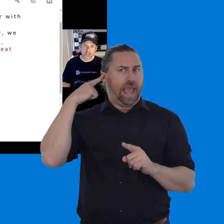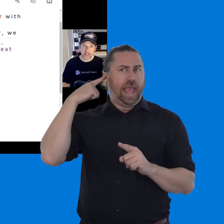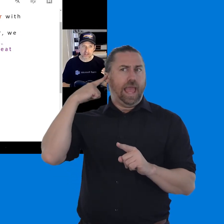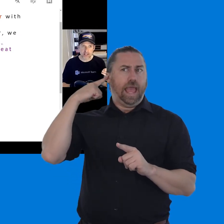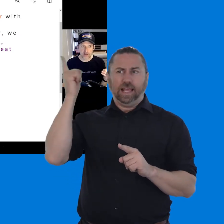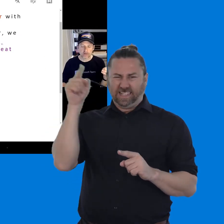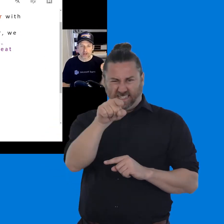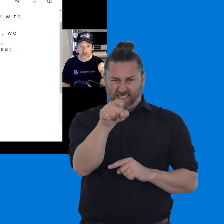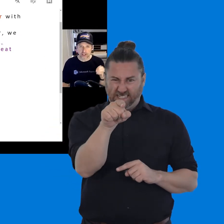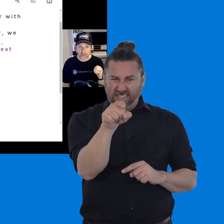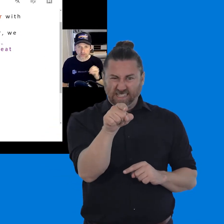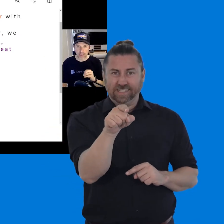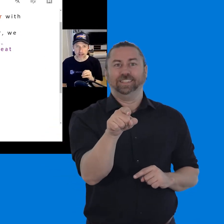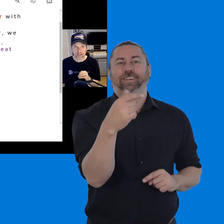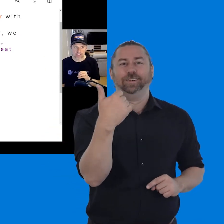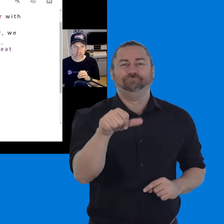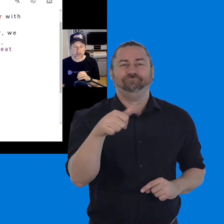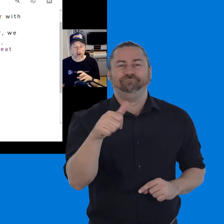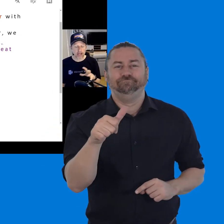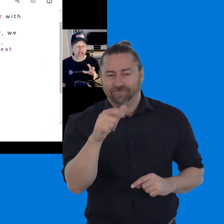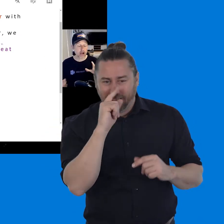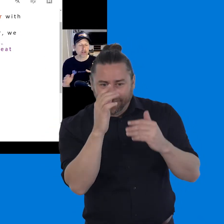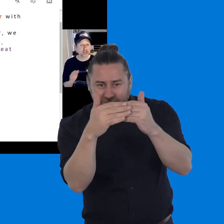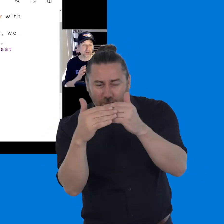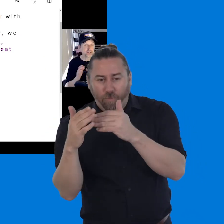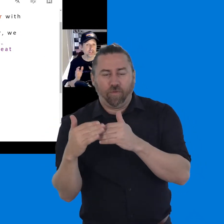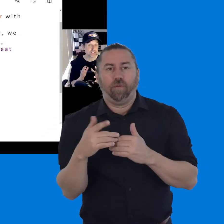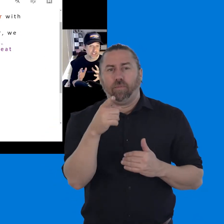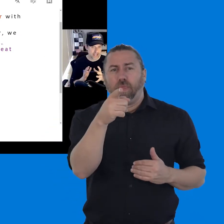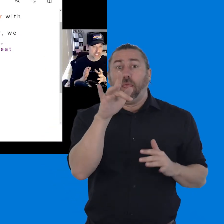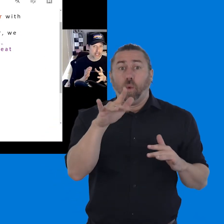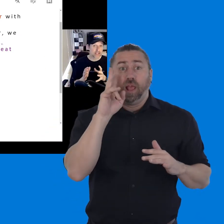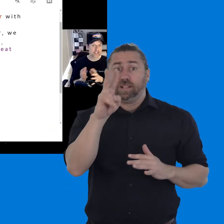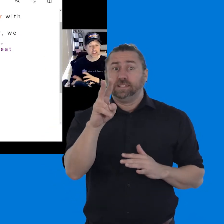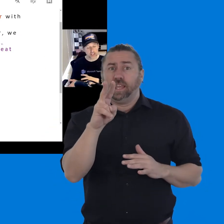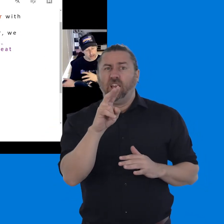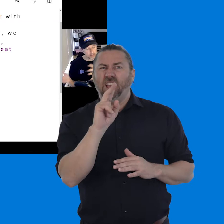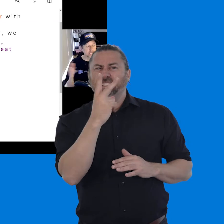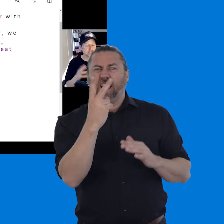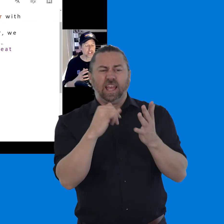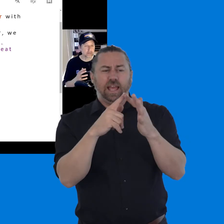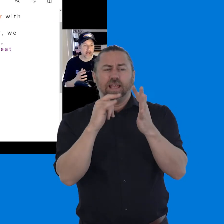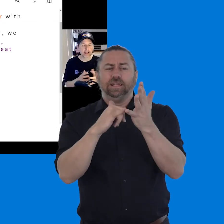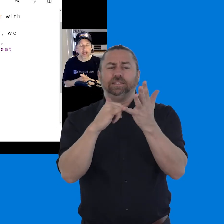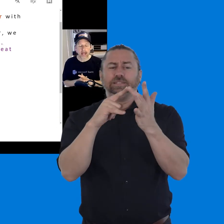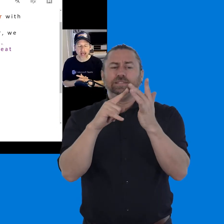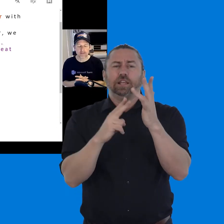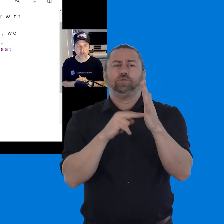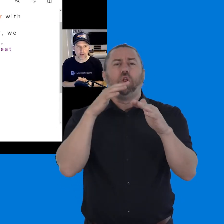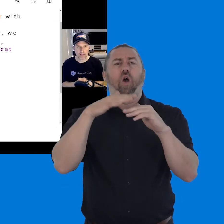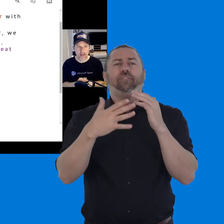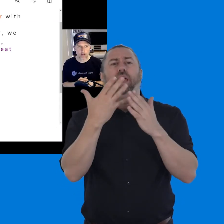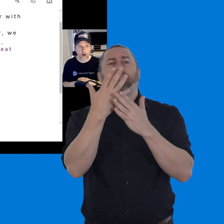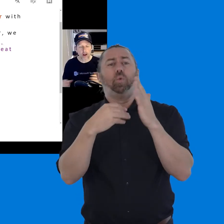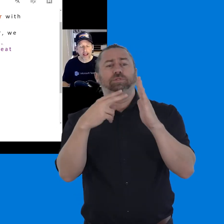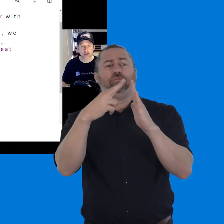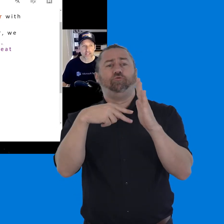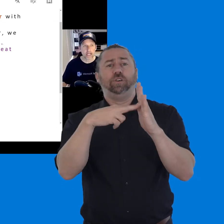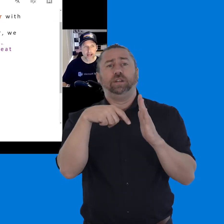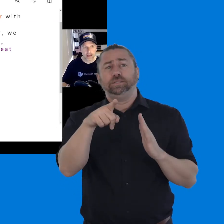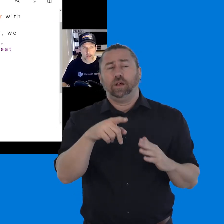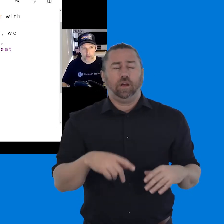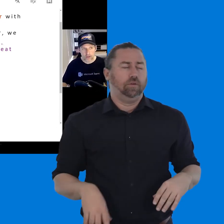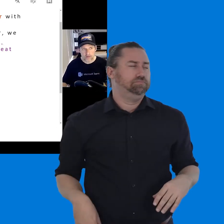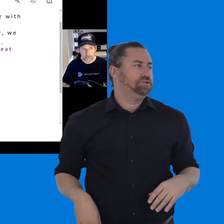my errors instead of just being able to see them. And I encourage you, if you didn't catch our last session, then please jump back and have a look at that, where I